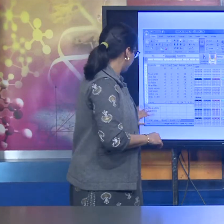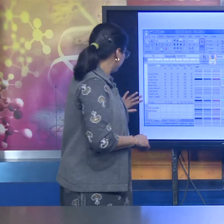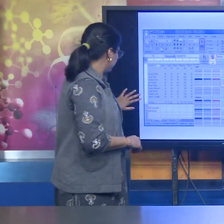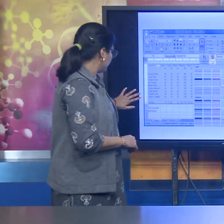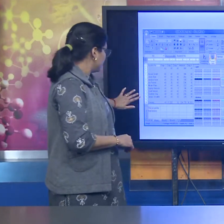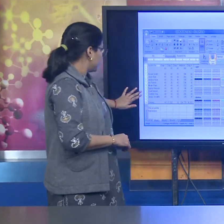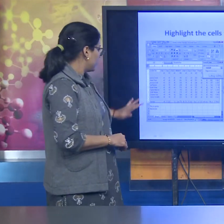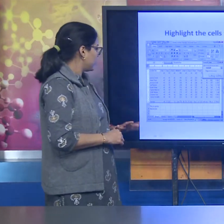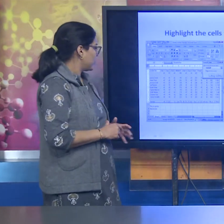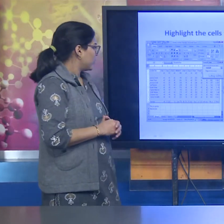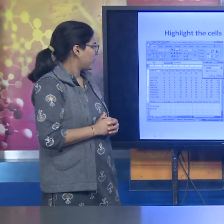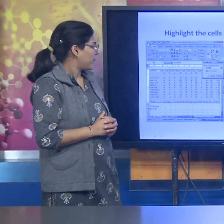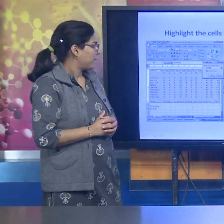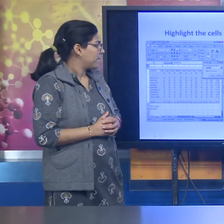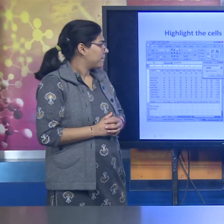Format as table,